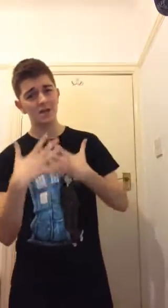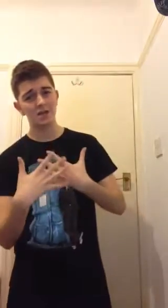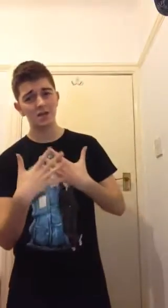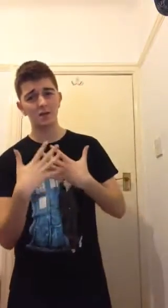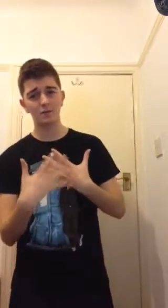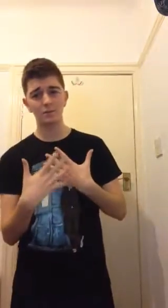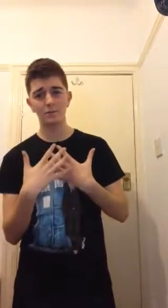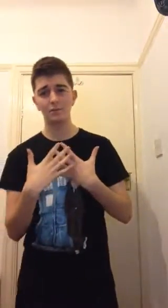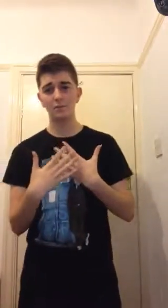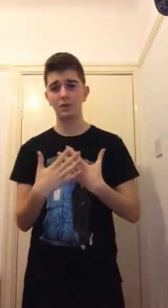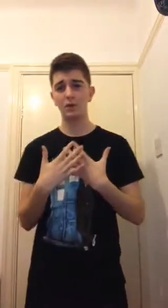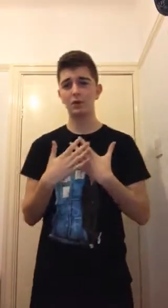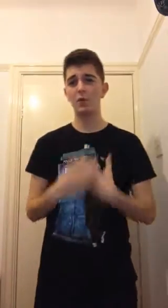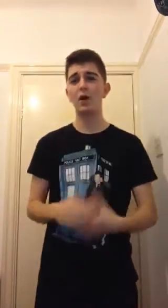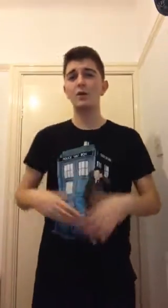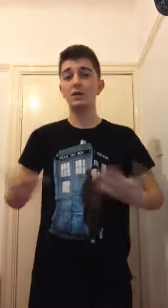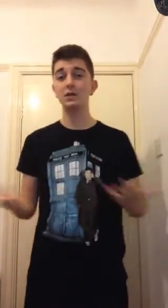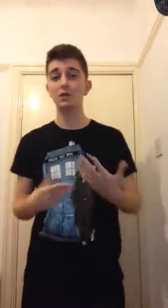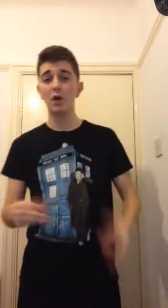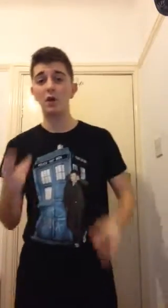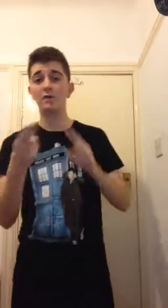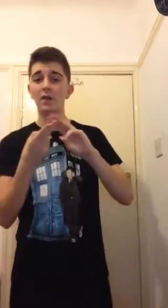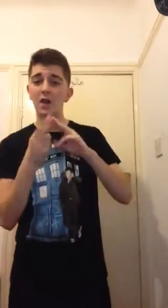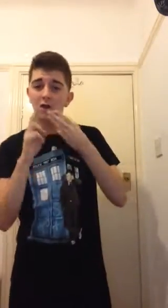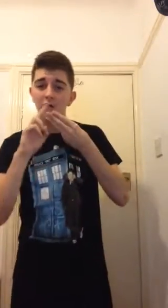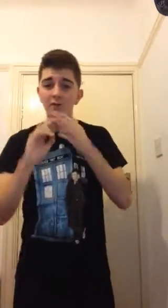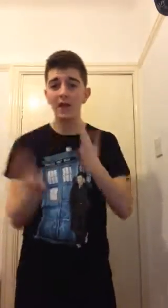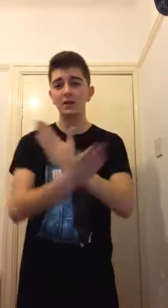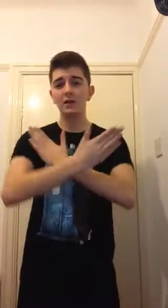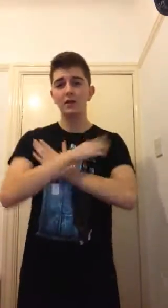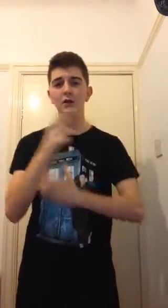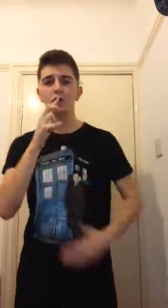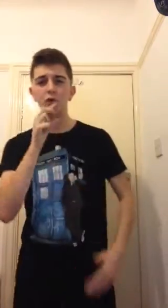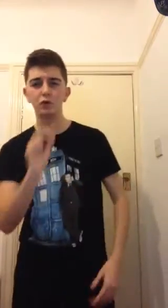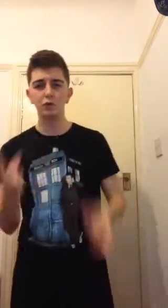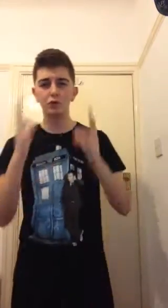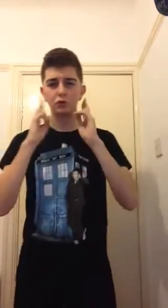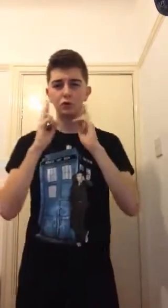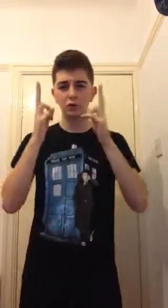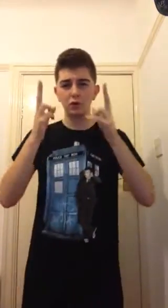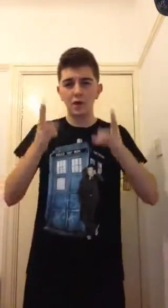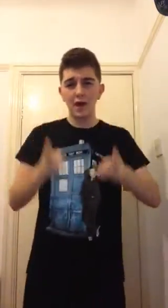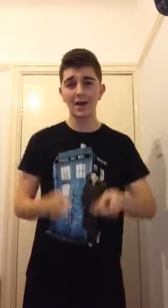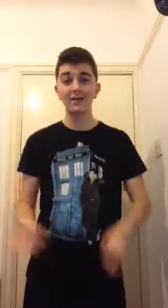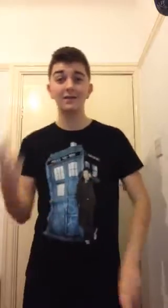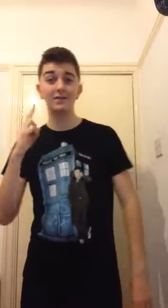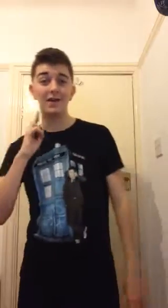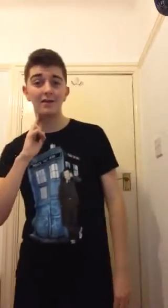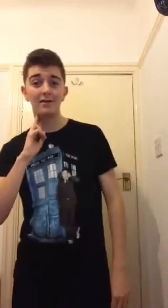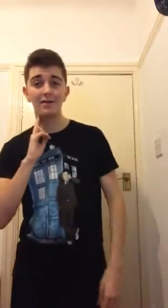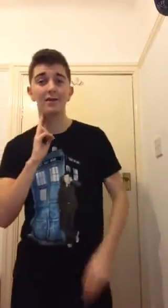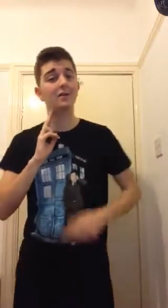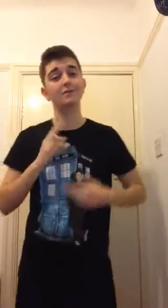fear where a kiss of a lark can kill you and there's death in